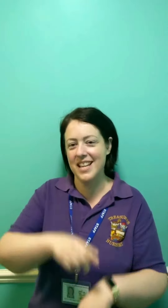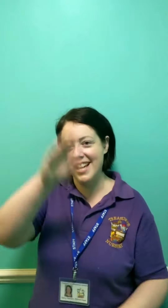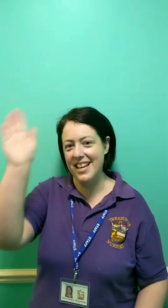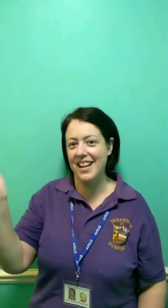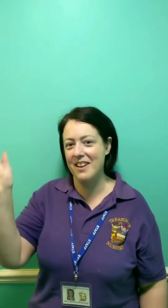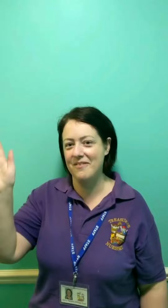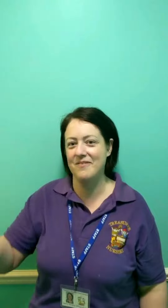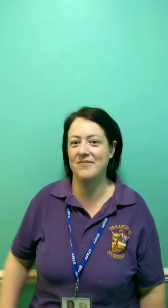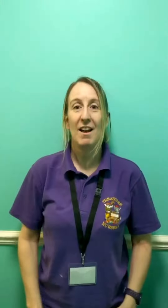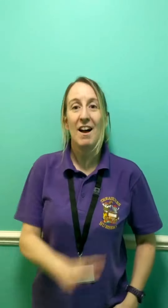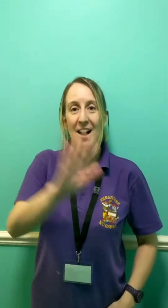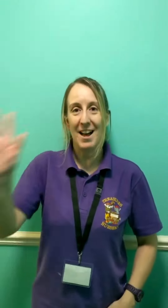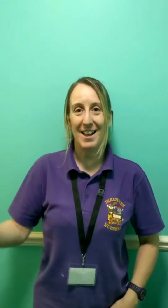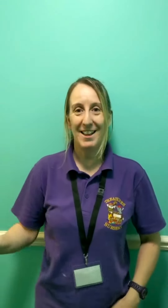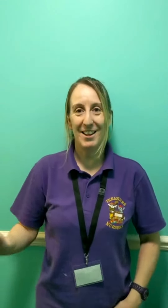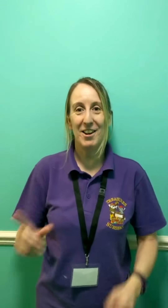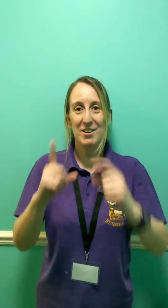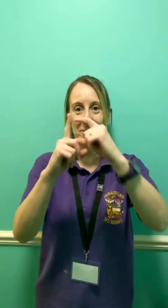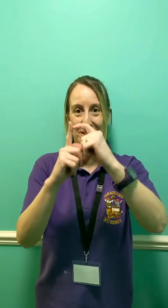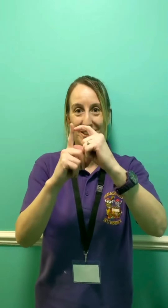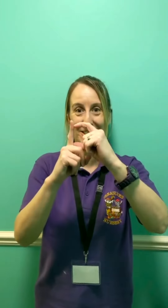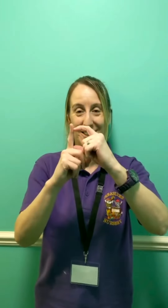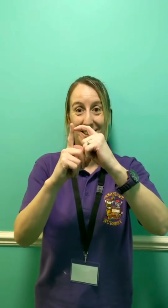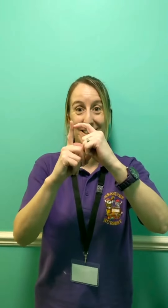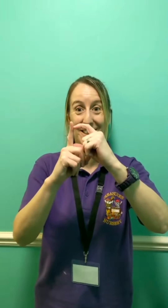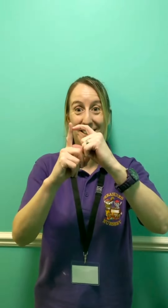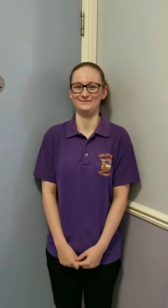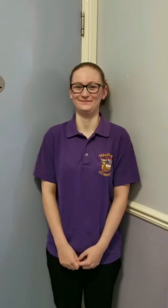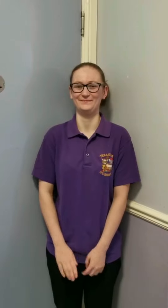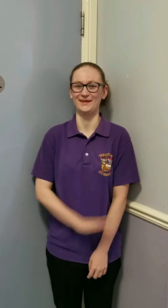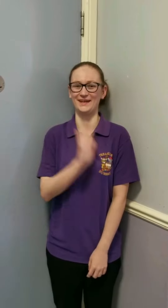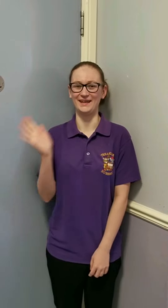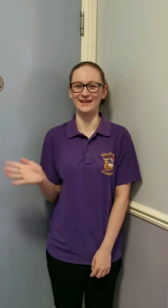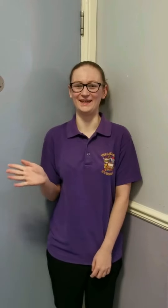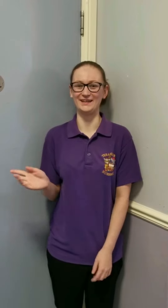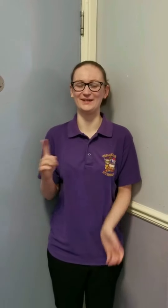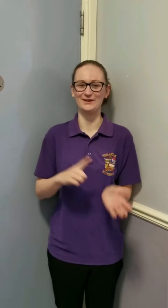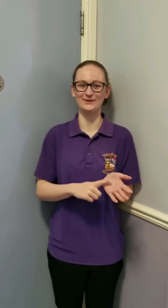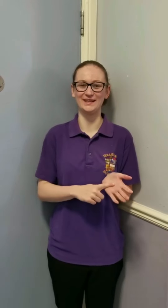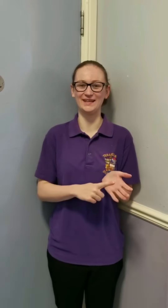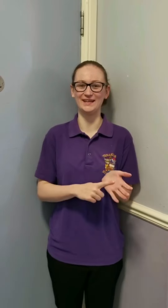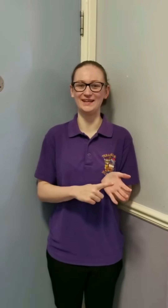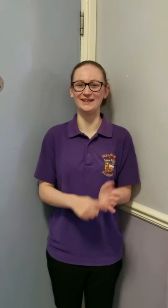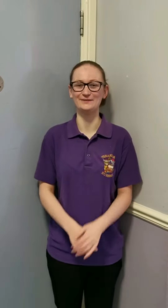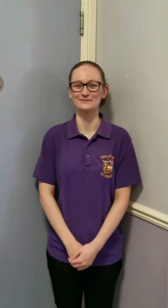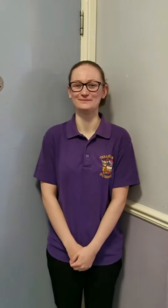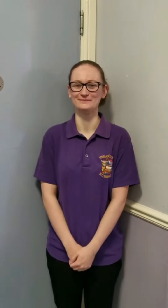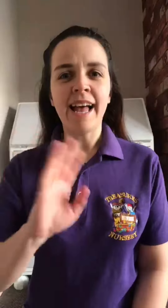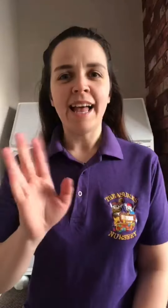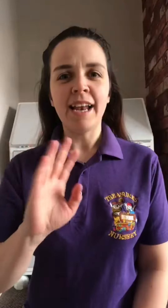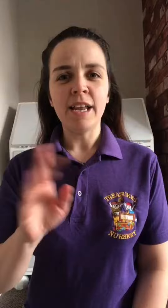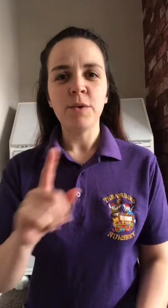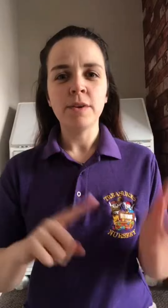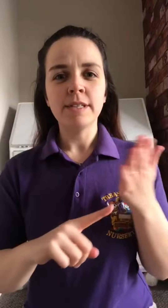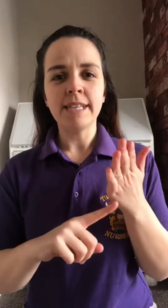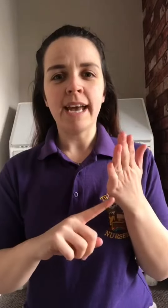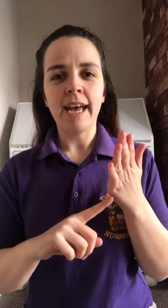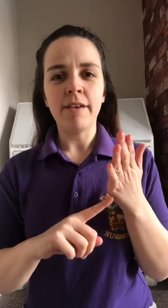hello. Hello, Donna. Hello, Lee. Hello, Terry.